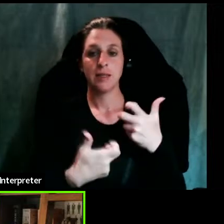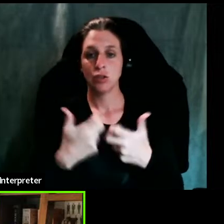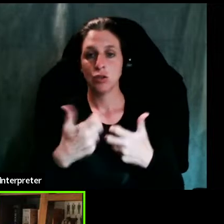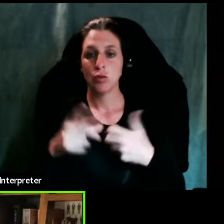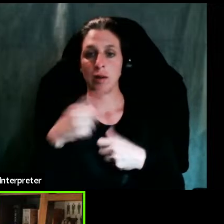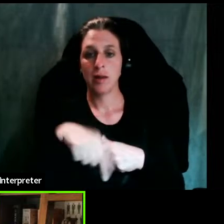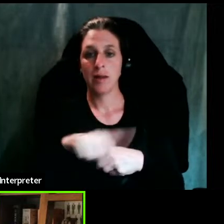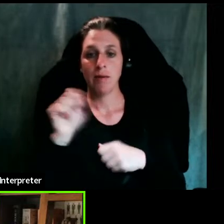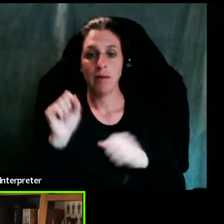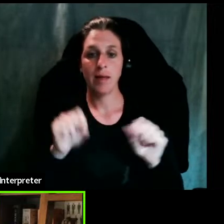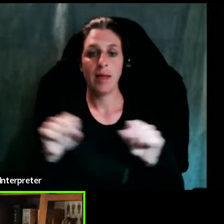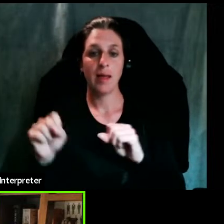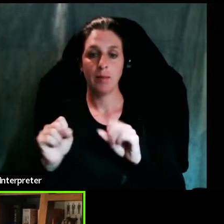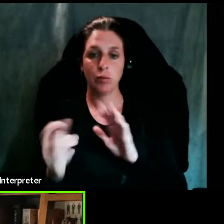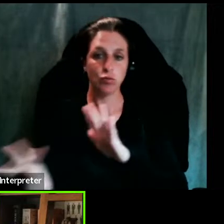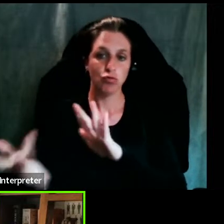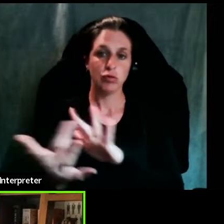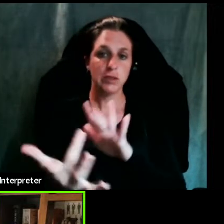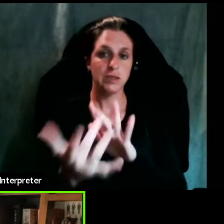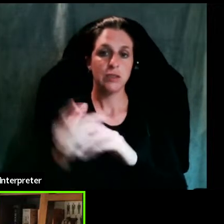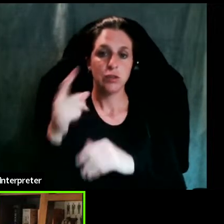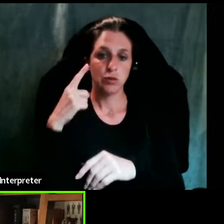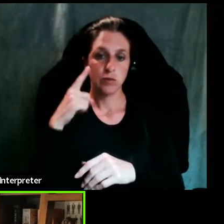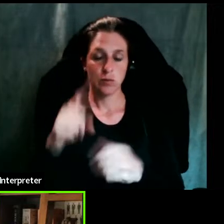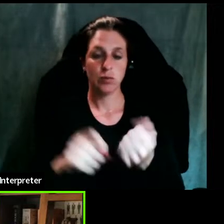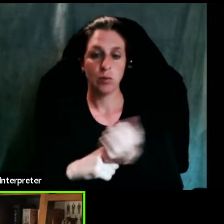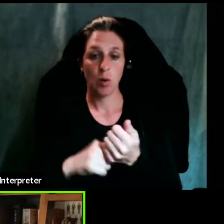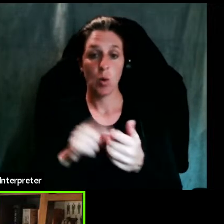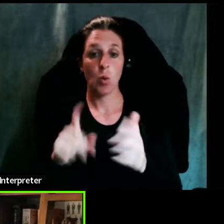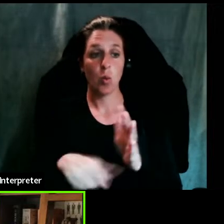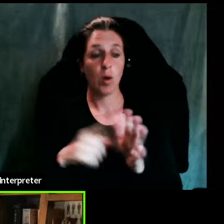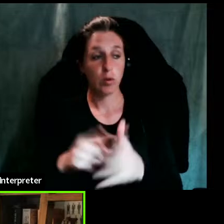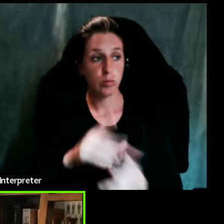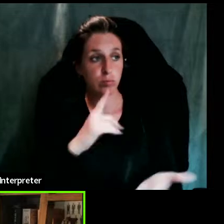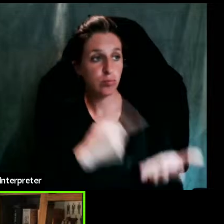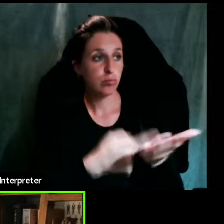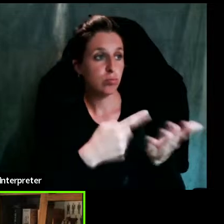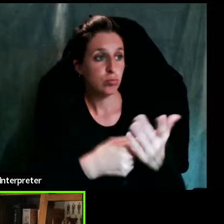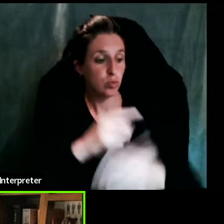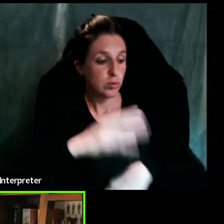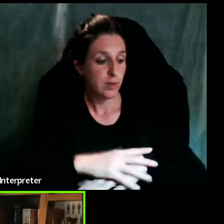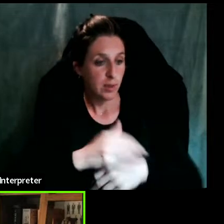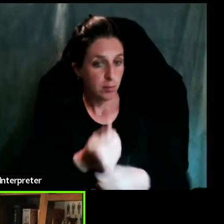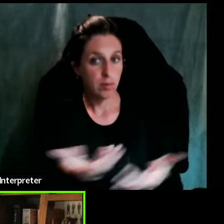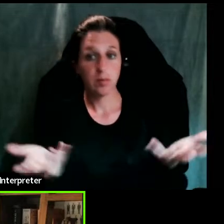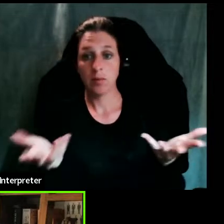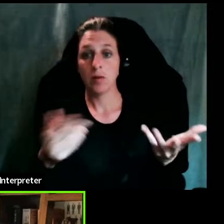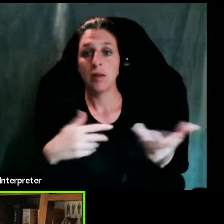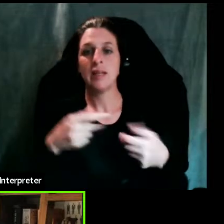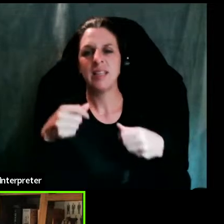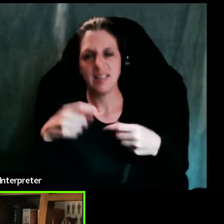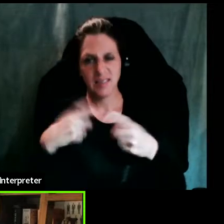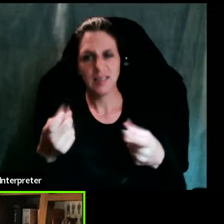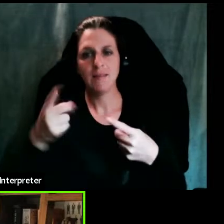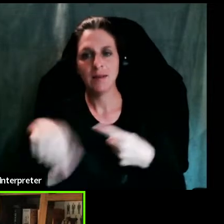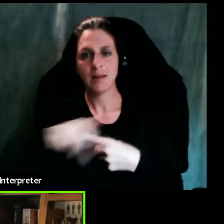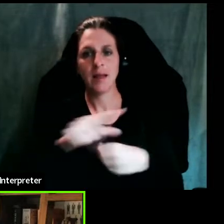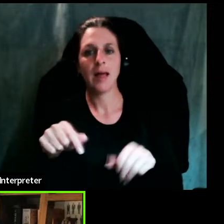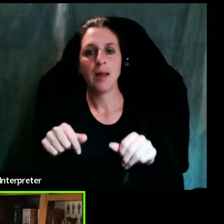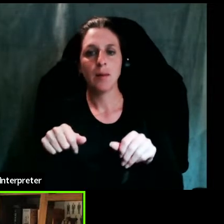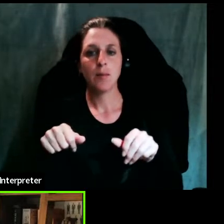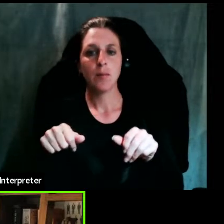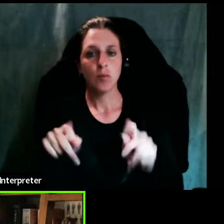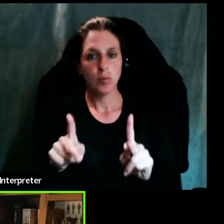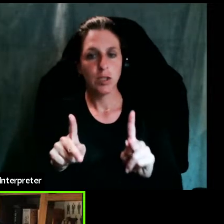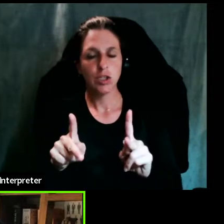reach out for support. Well, once we brought it to the table and it gave them permission to be and